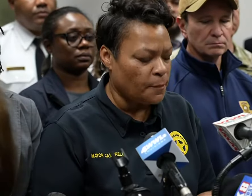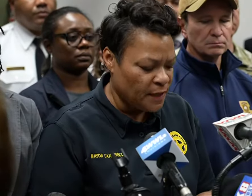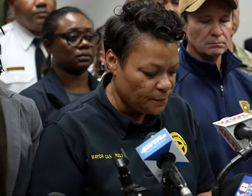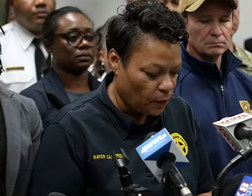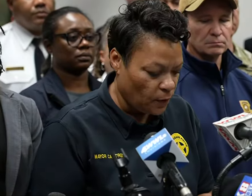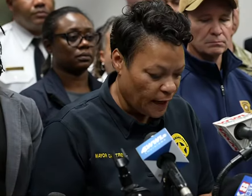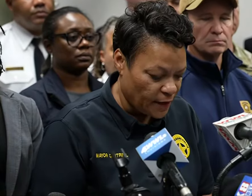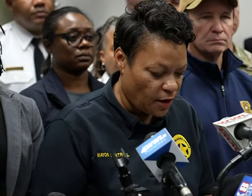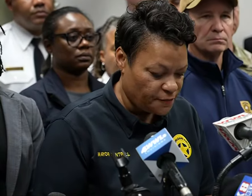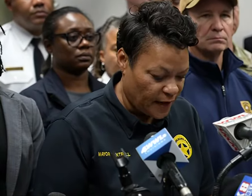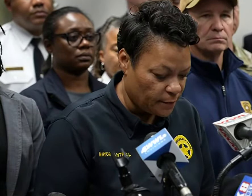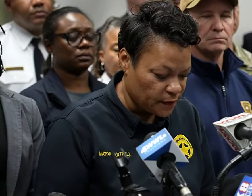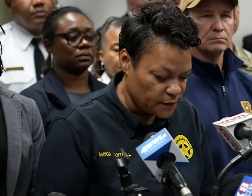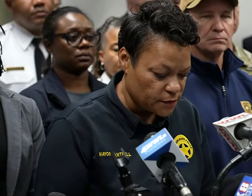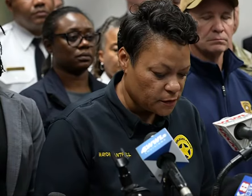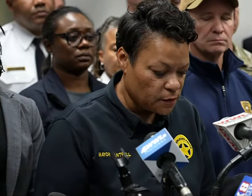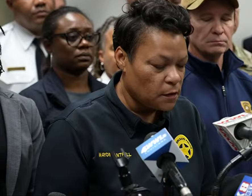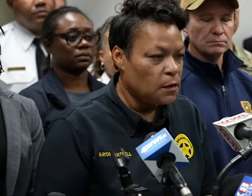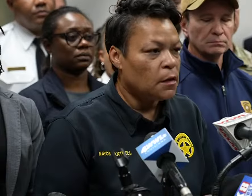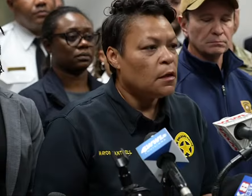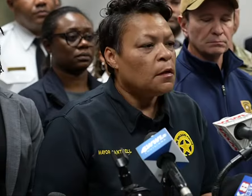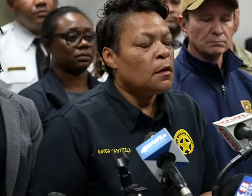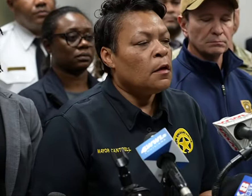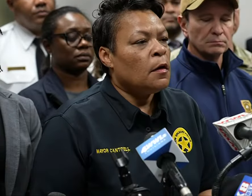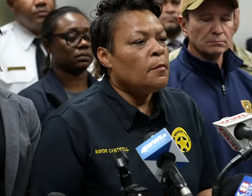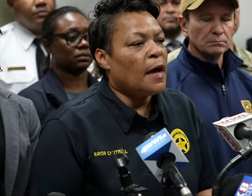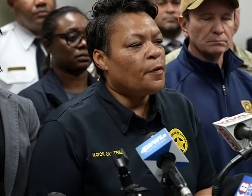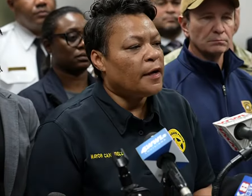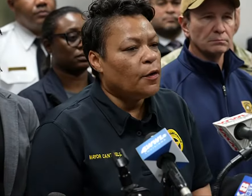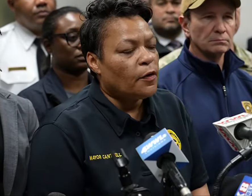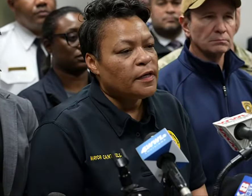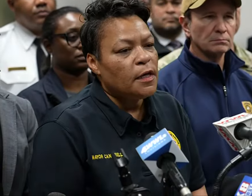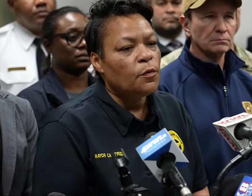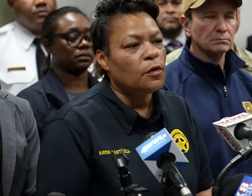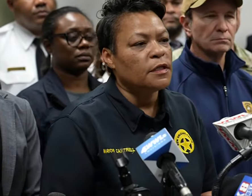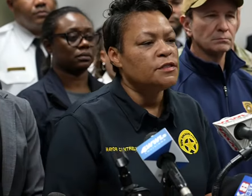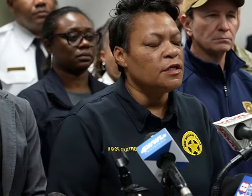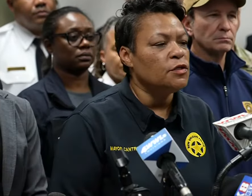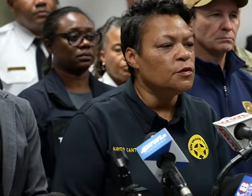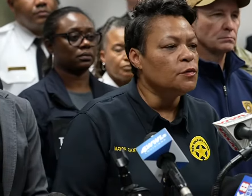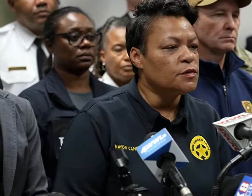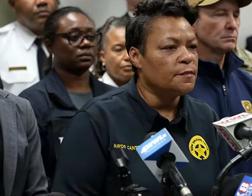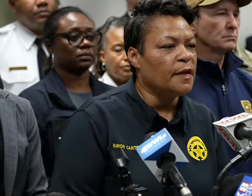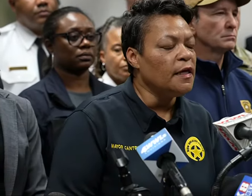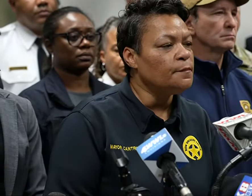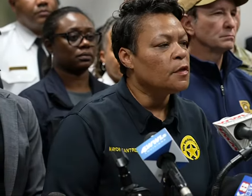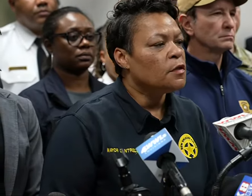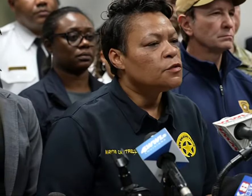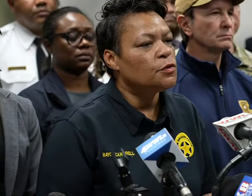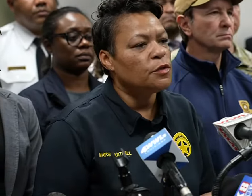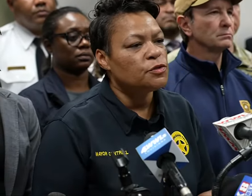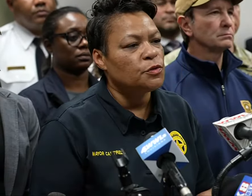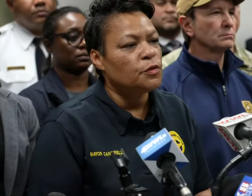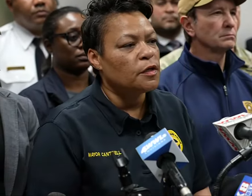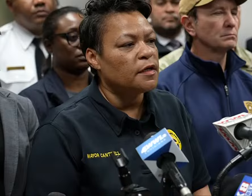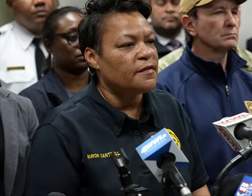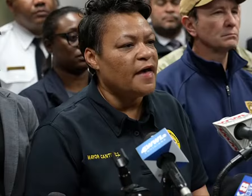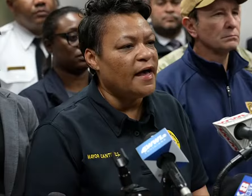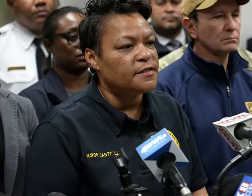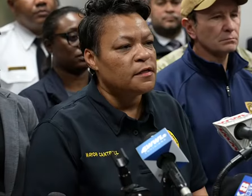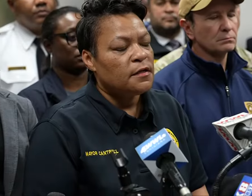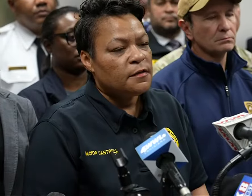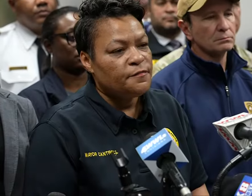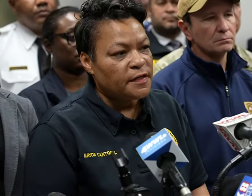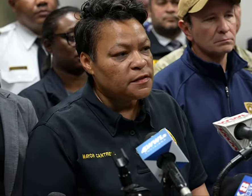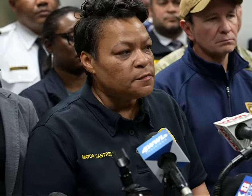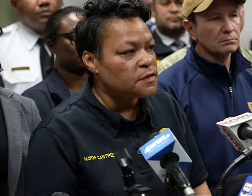and our people and our families. My priority will continue to be to ensure